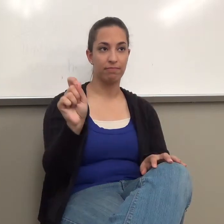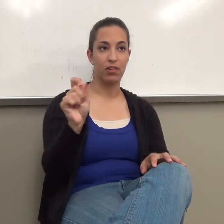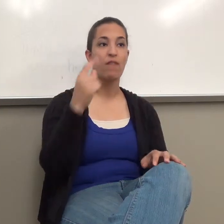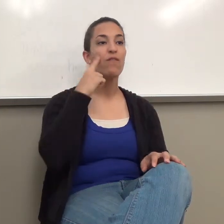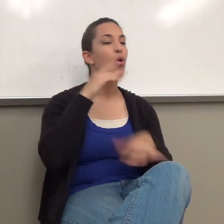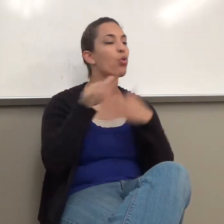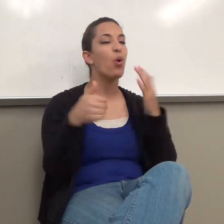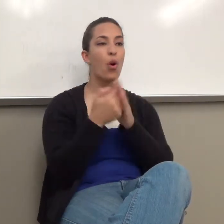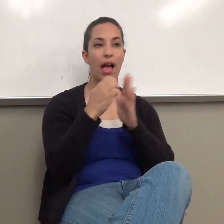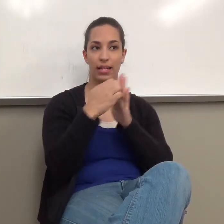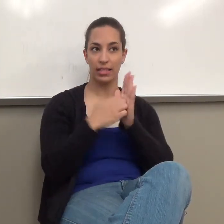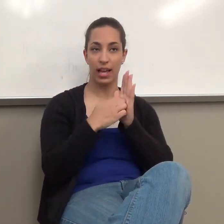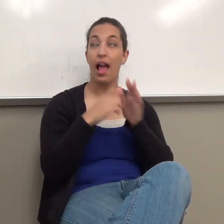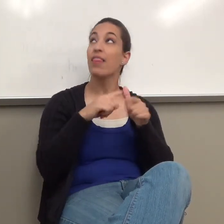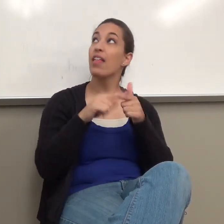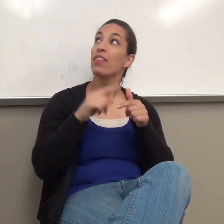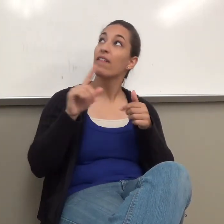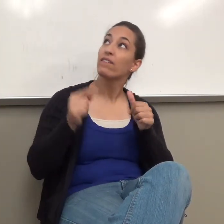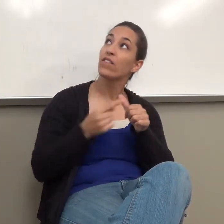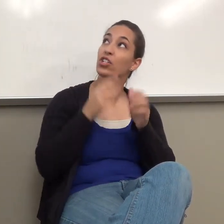paragraph here is going to be about